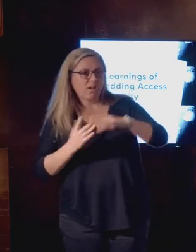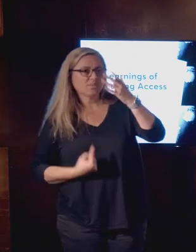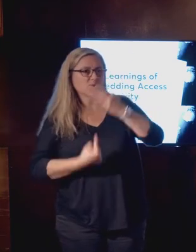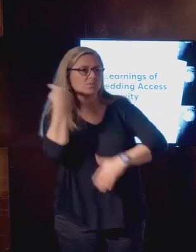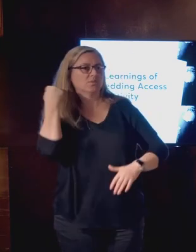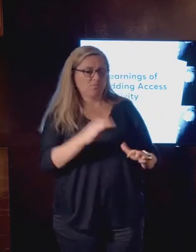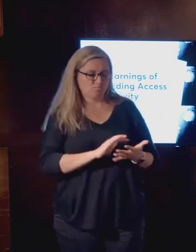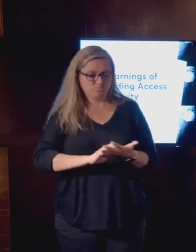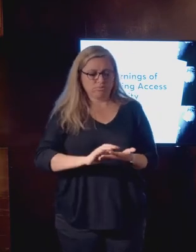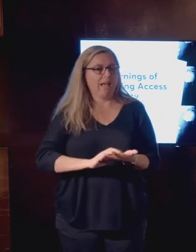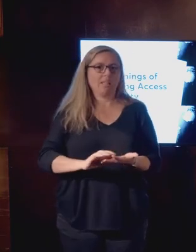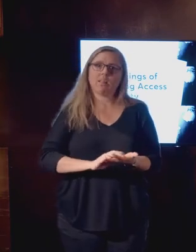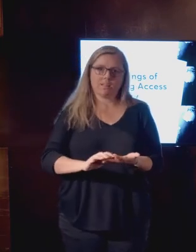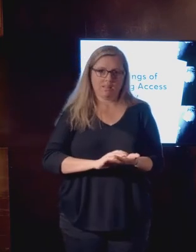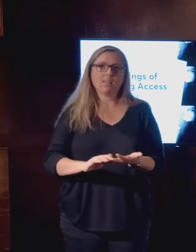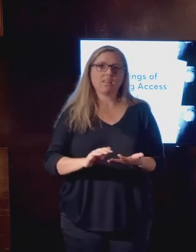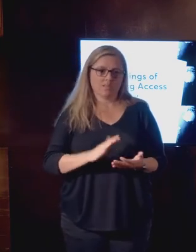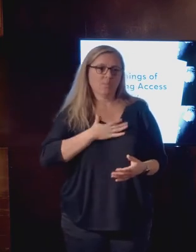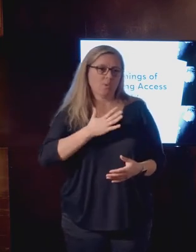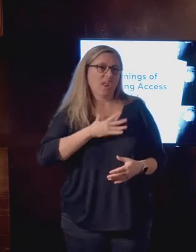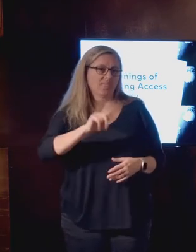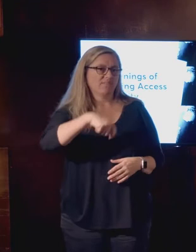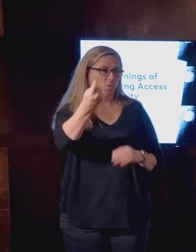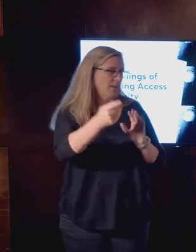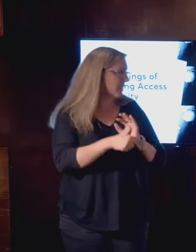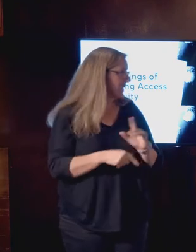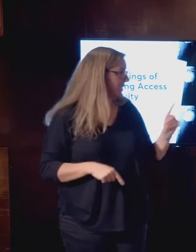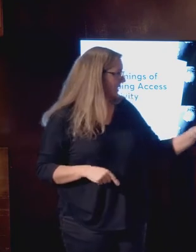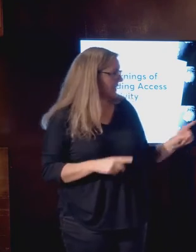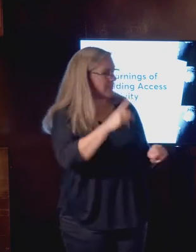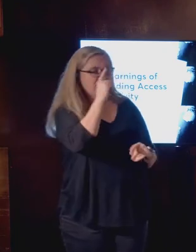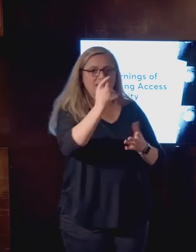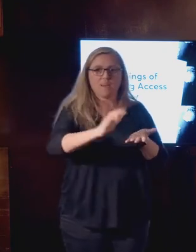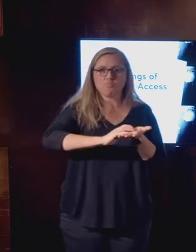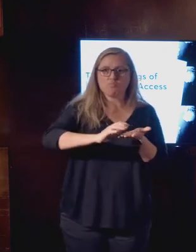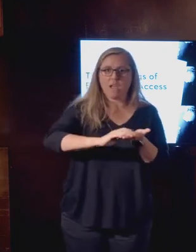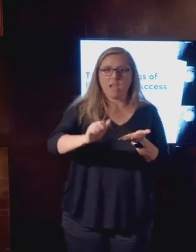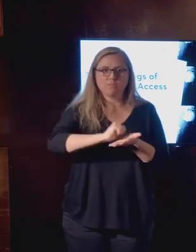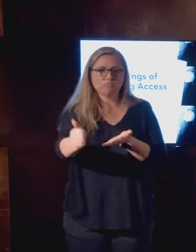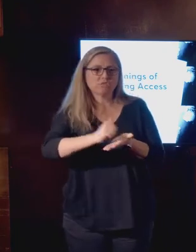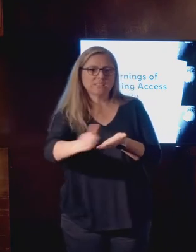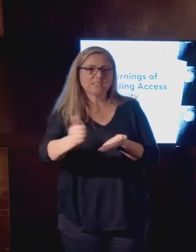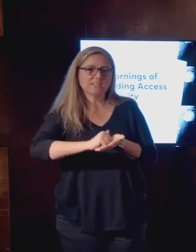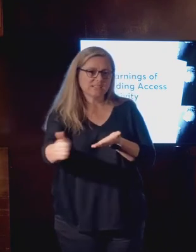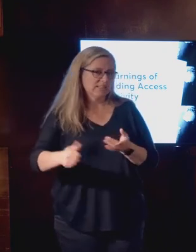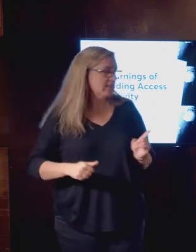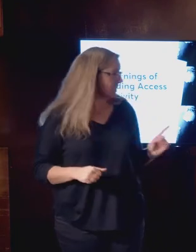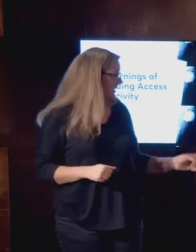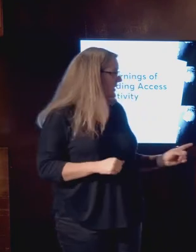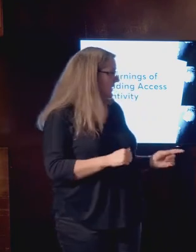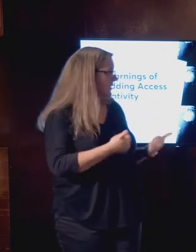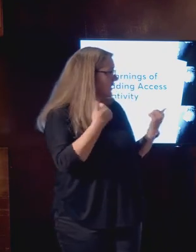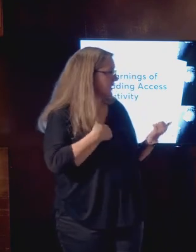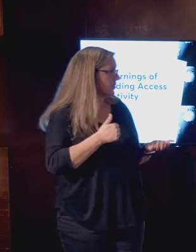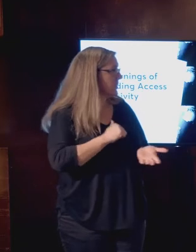But that is something we'd like to do next time, yeah. You can get one of those Braille printers and you could, like, print them just... Yeah, it'll